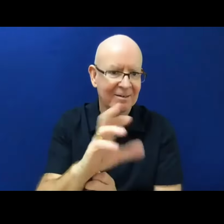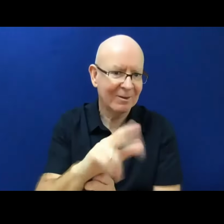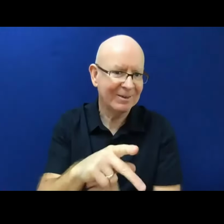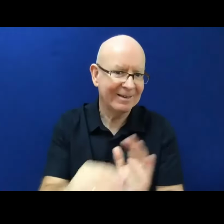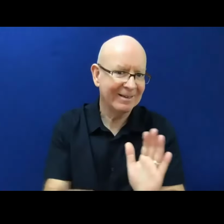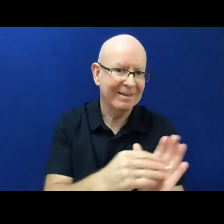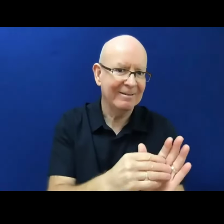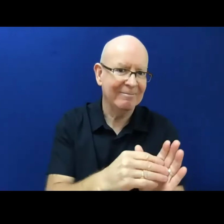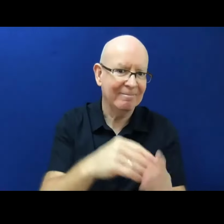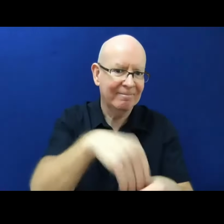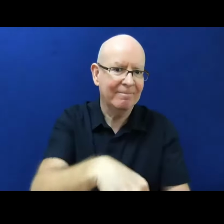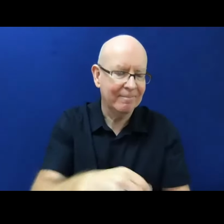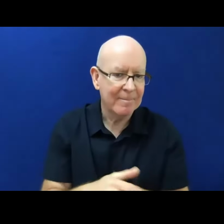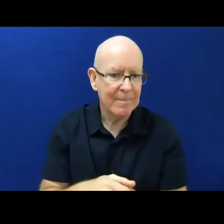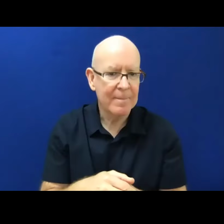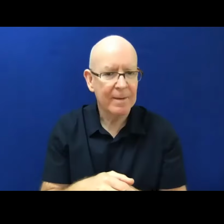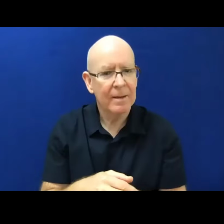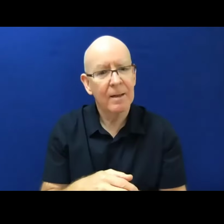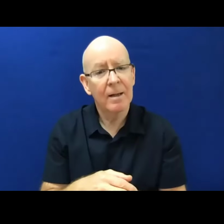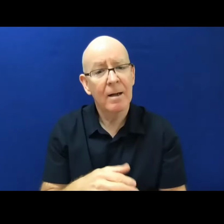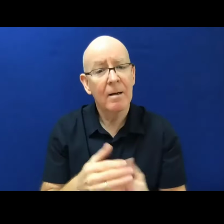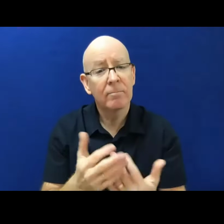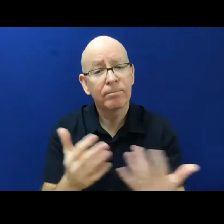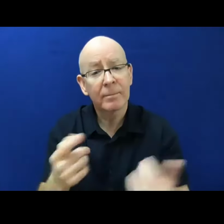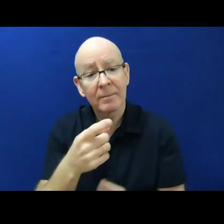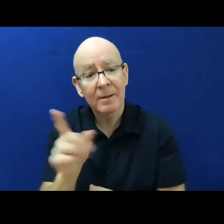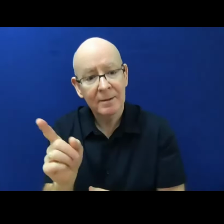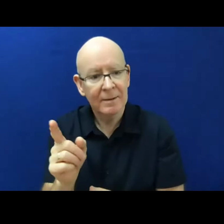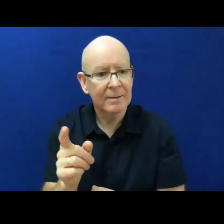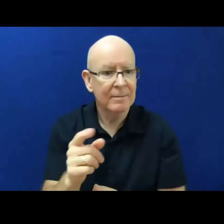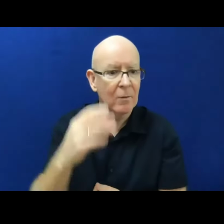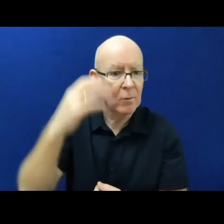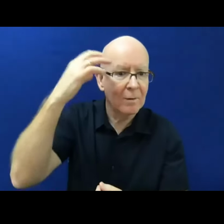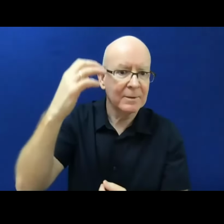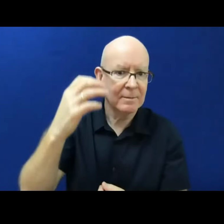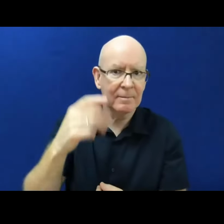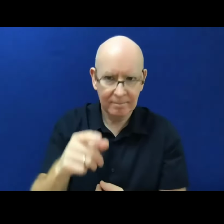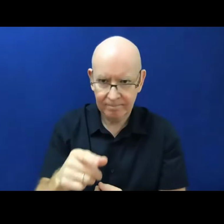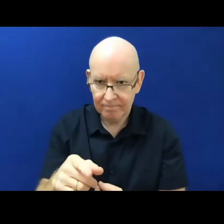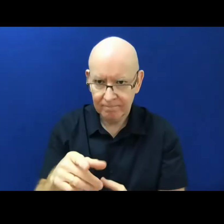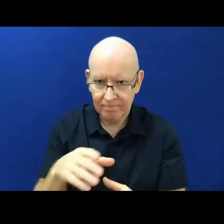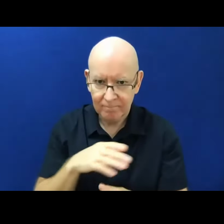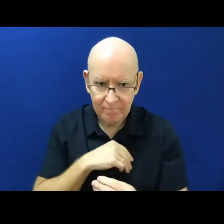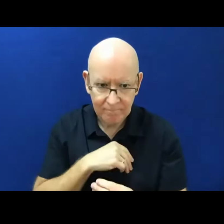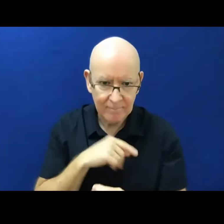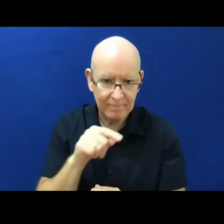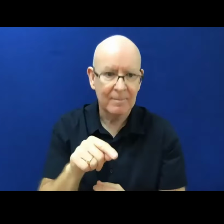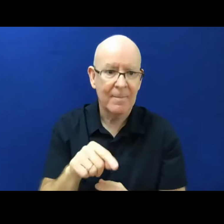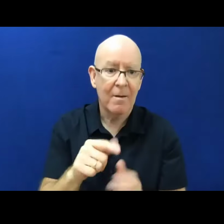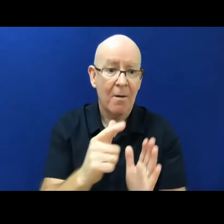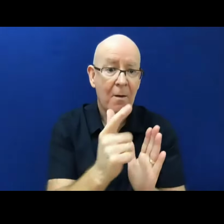on disability. So we're doing good and we're doing everything fine. That is the usual attitude of